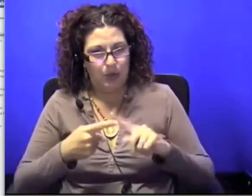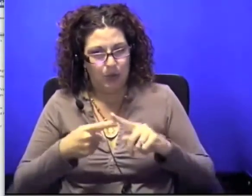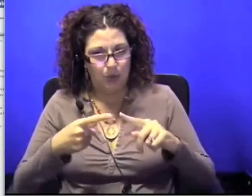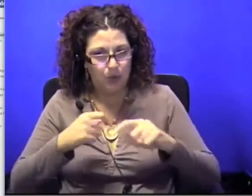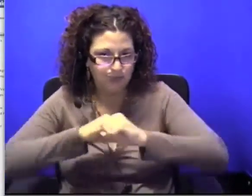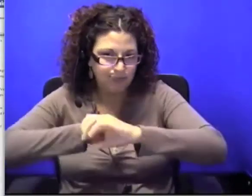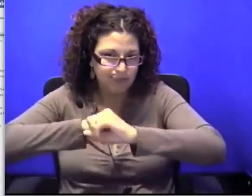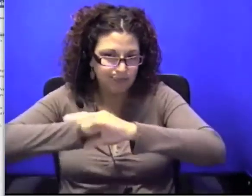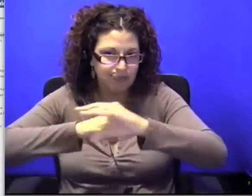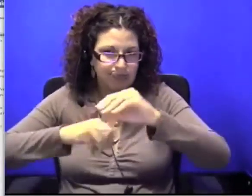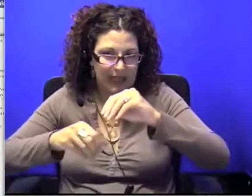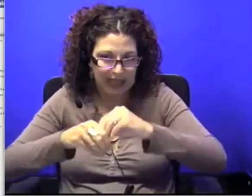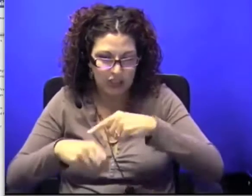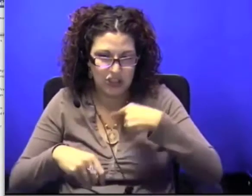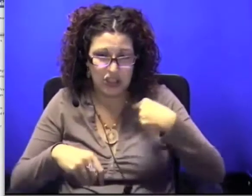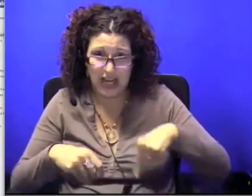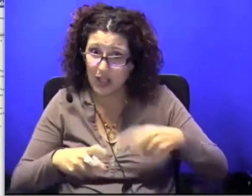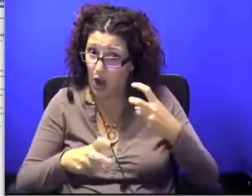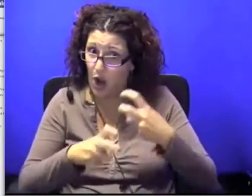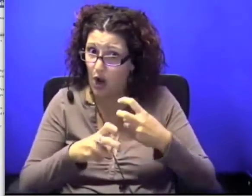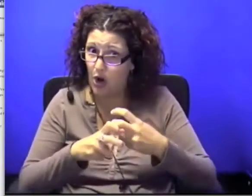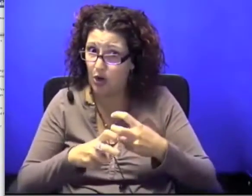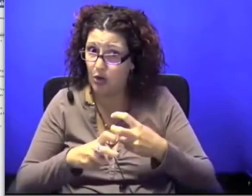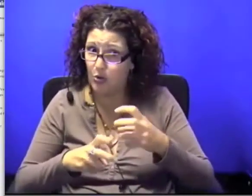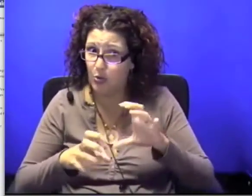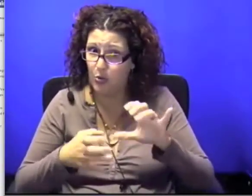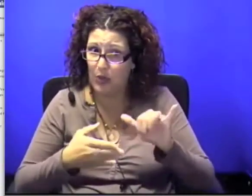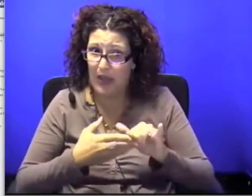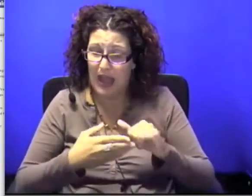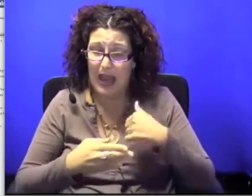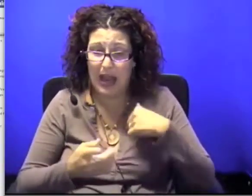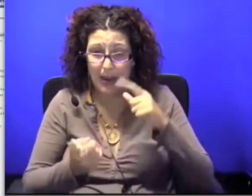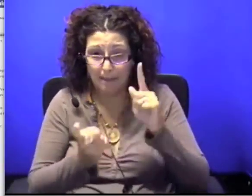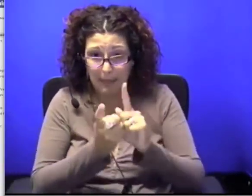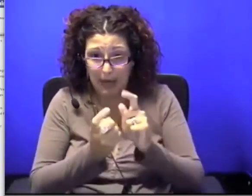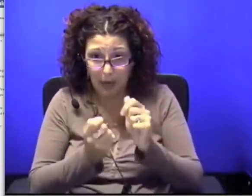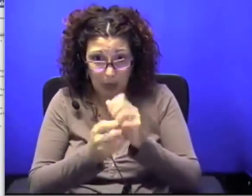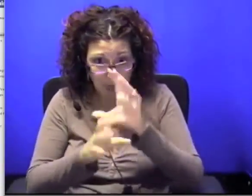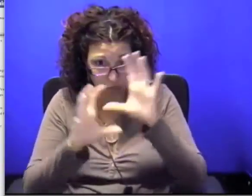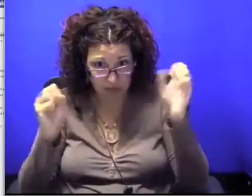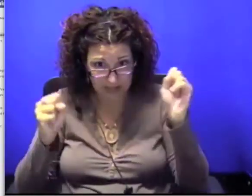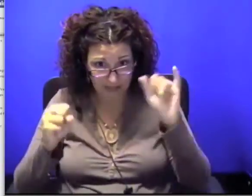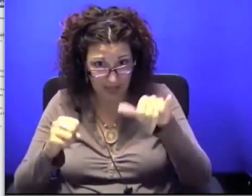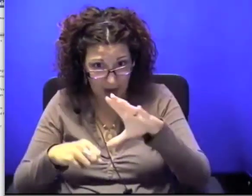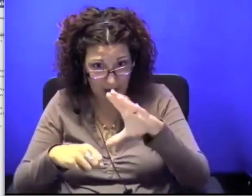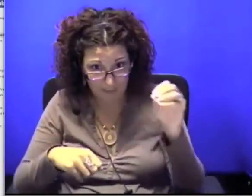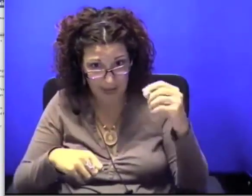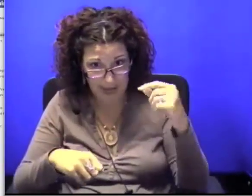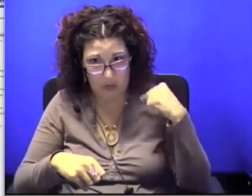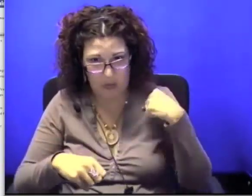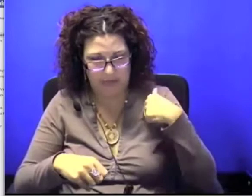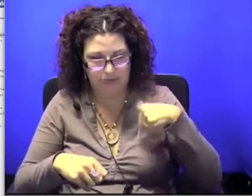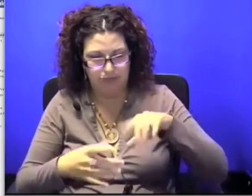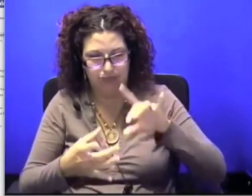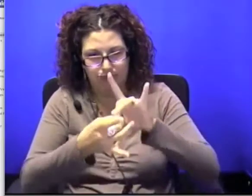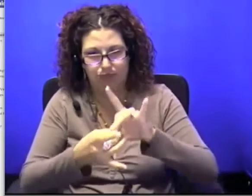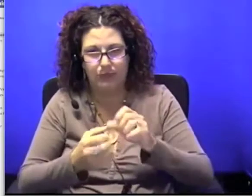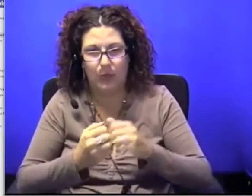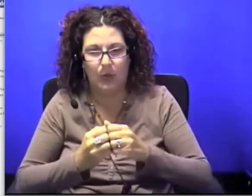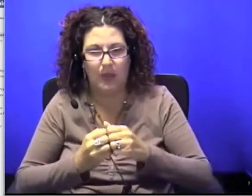the permission to market in China, and that's extremely difficult to obtain. And I got to meet with the president of that company that we've linked with